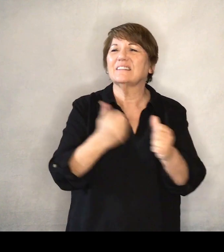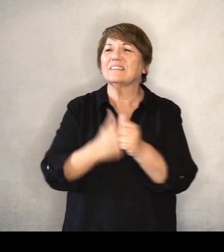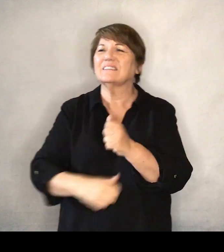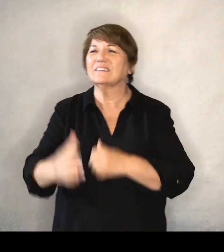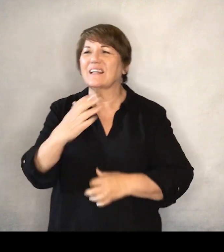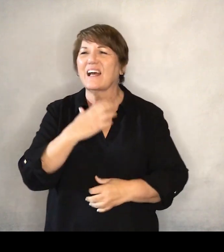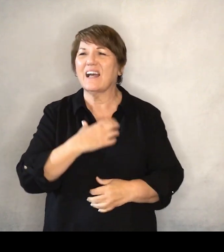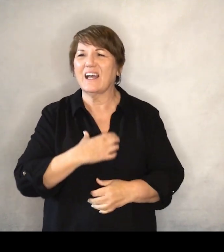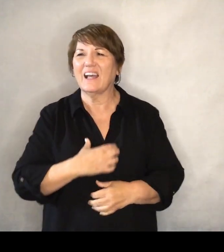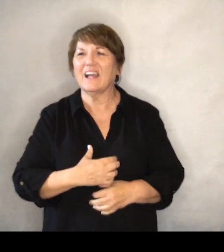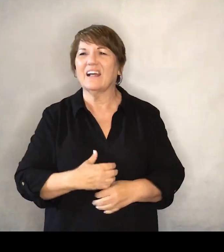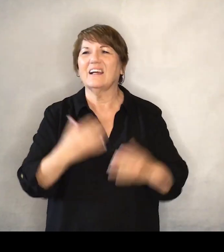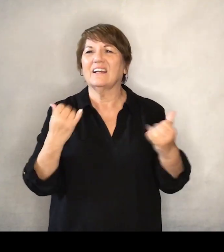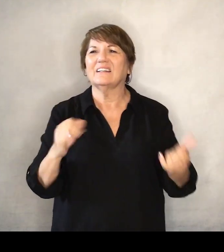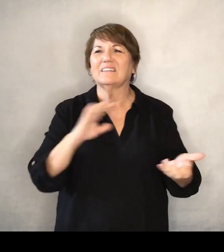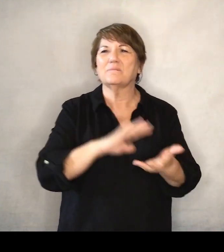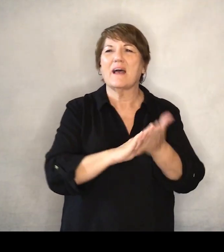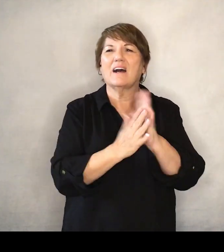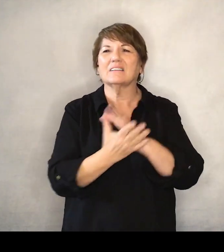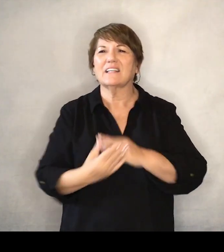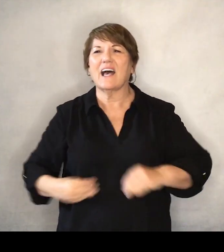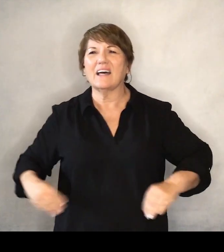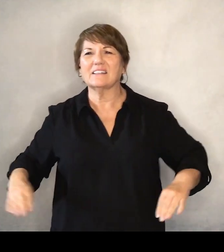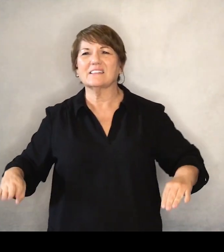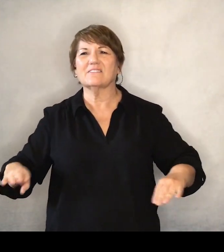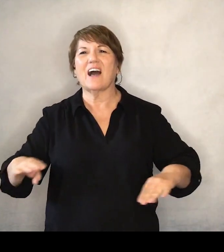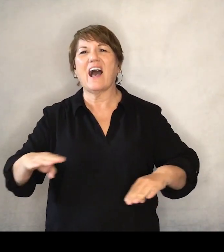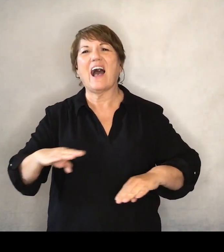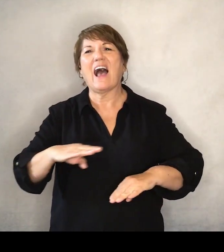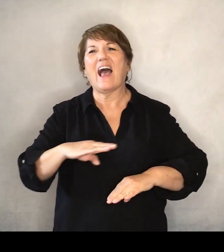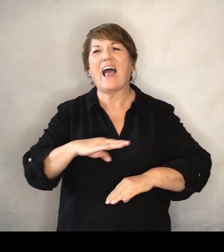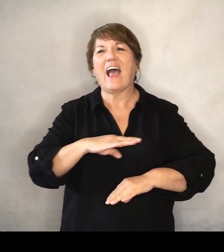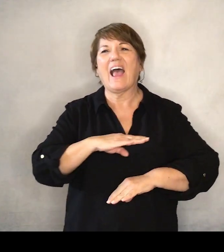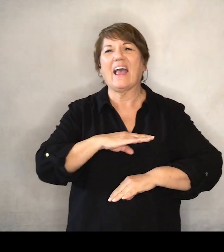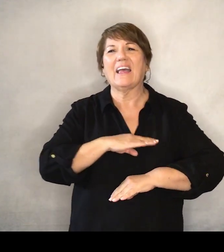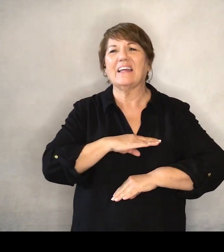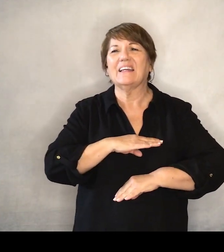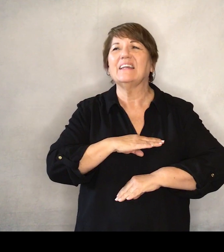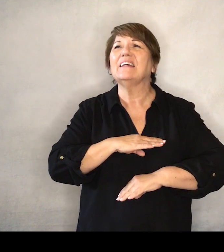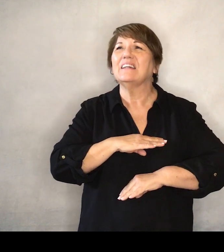Every desire is now satisfied.